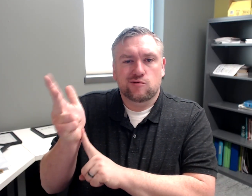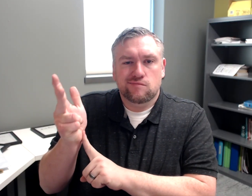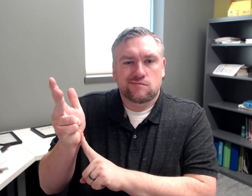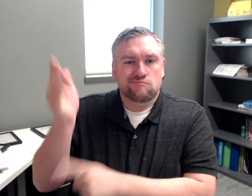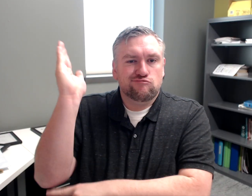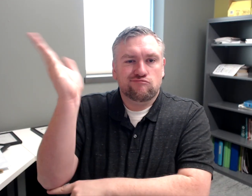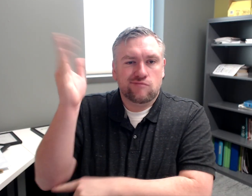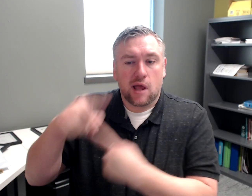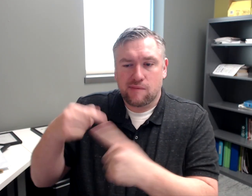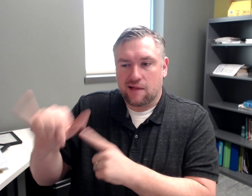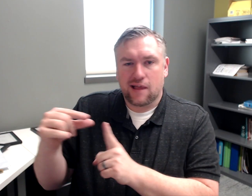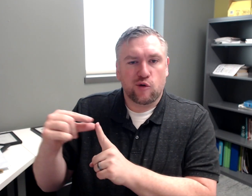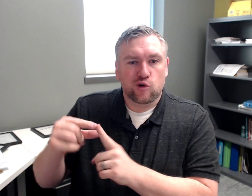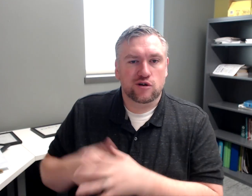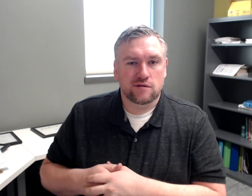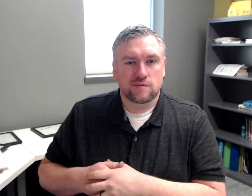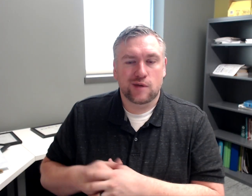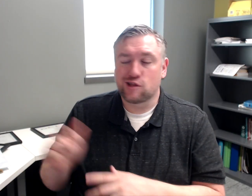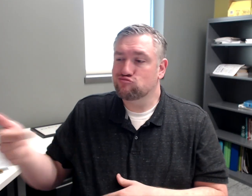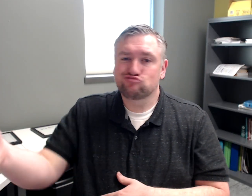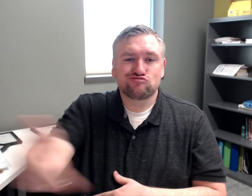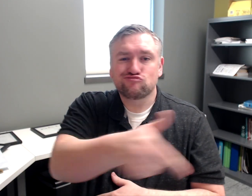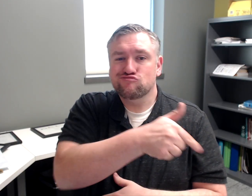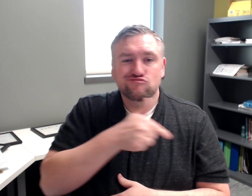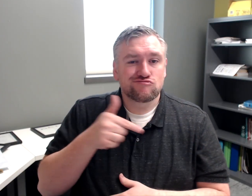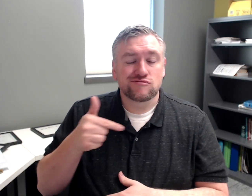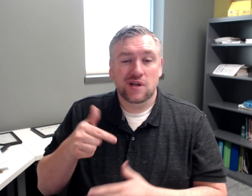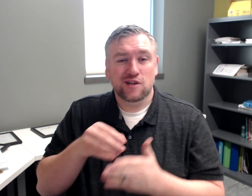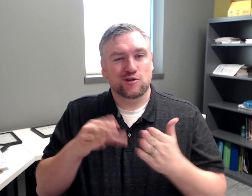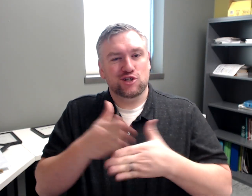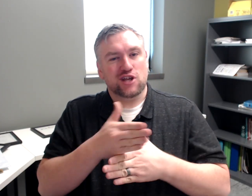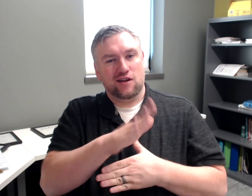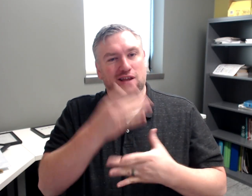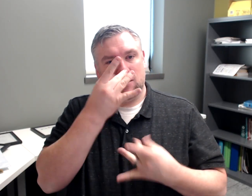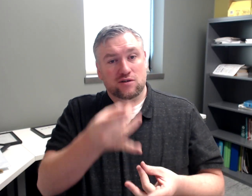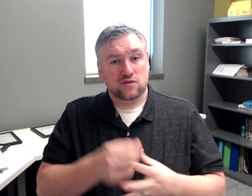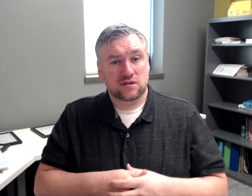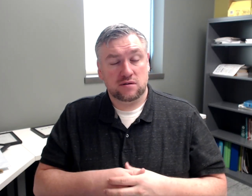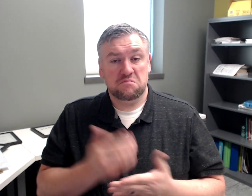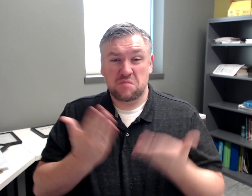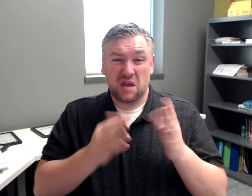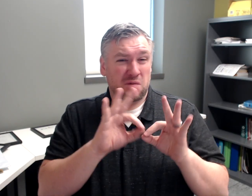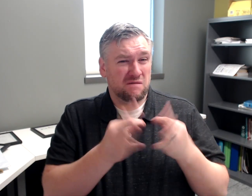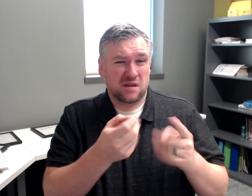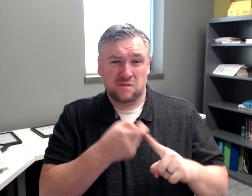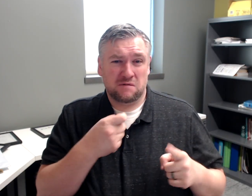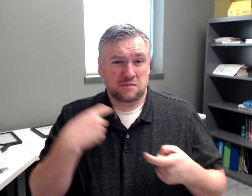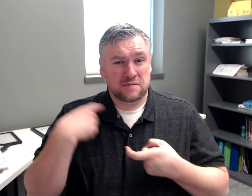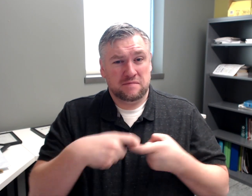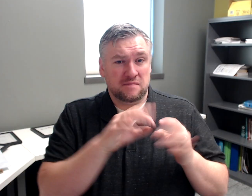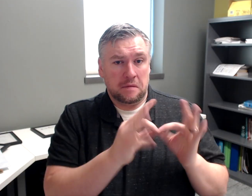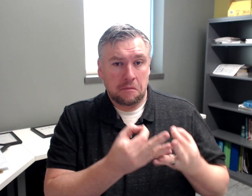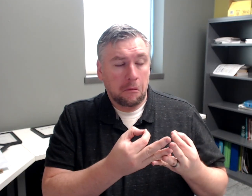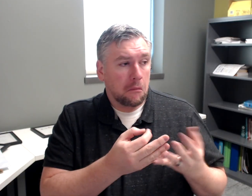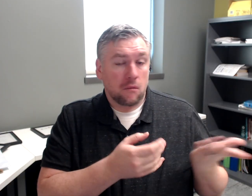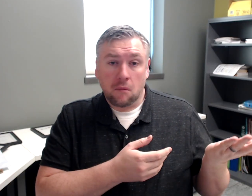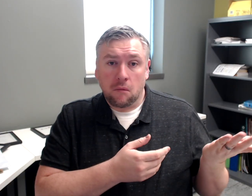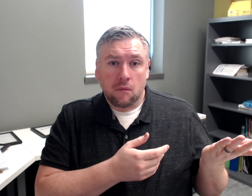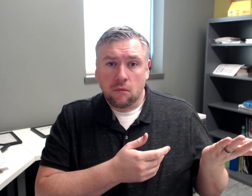Then give them 2 or 3 minutes to talk about that cool word. Have other students share their interests too. Maybe it's a